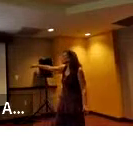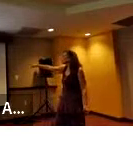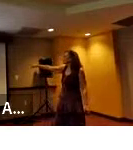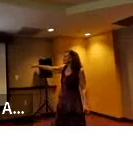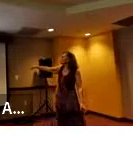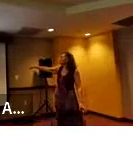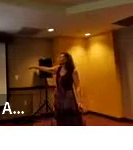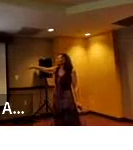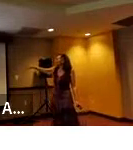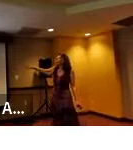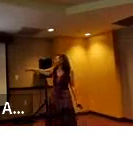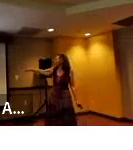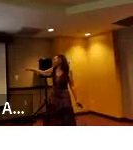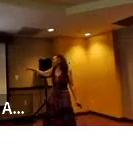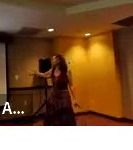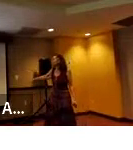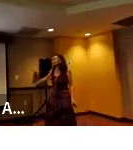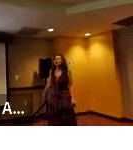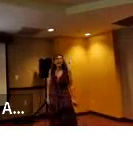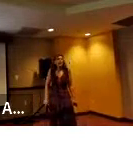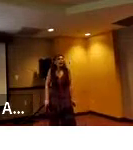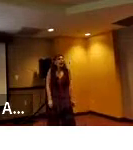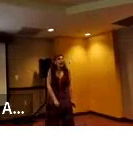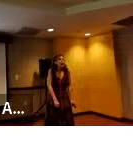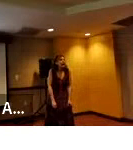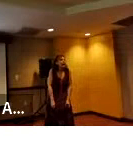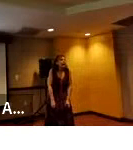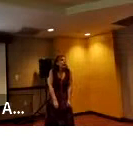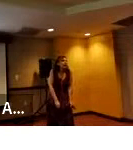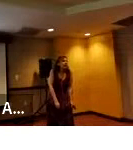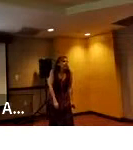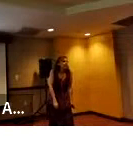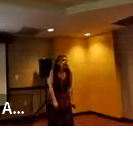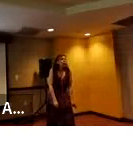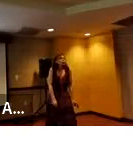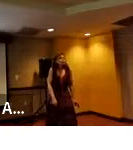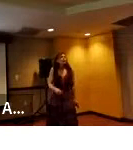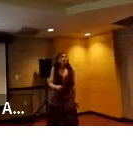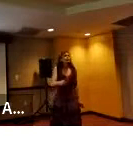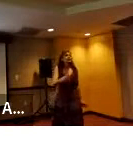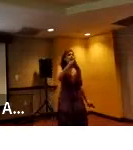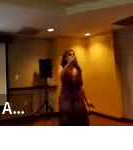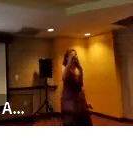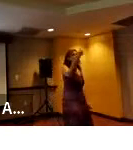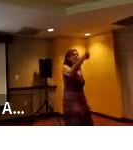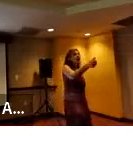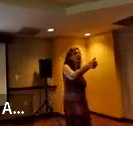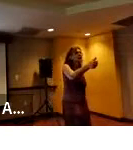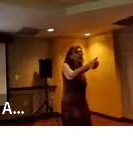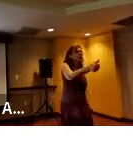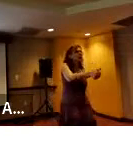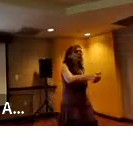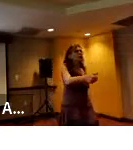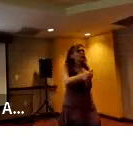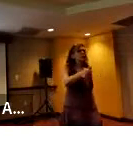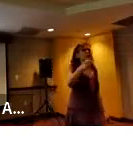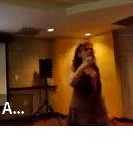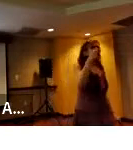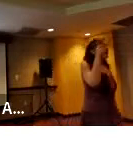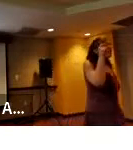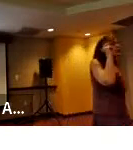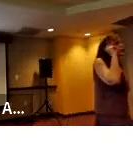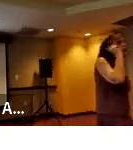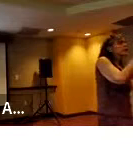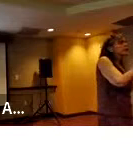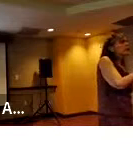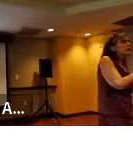So programmers now use the web to deliver standalone native web apps restricted to your OS. Restricted to